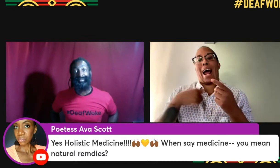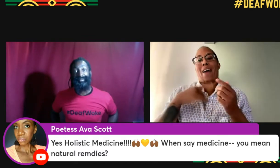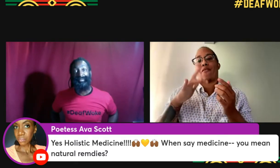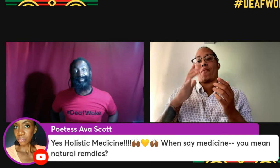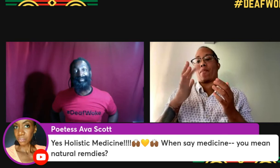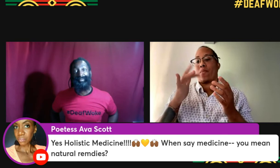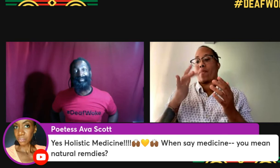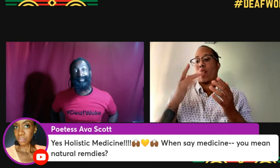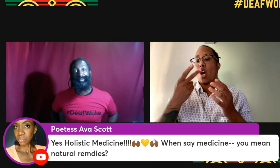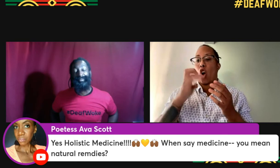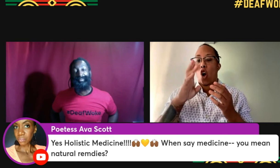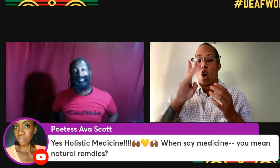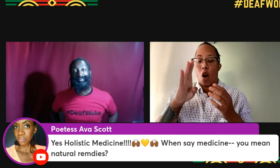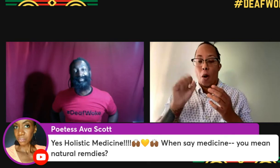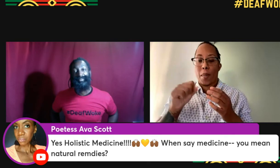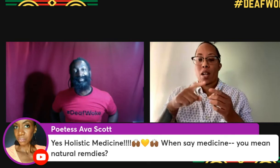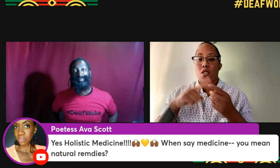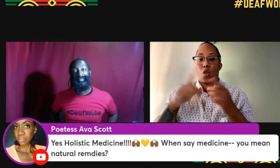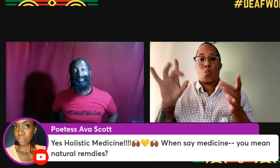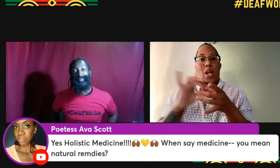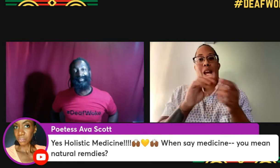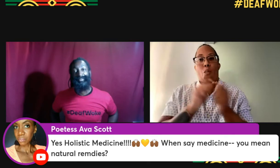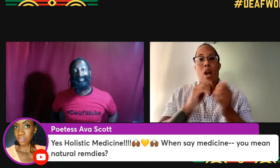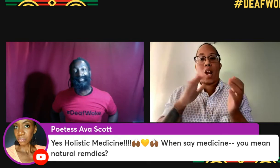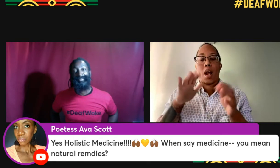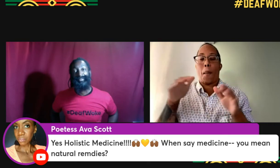relax. You know,